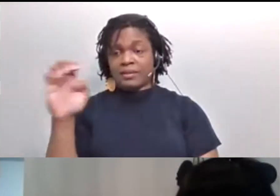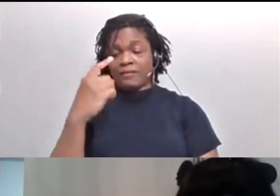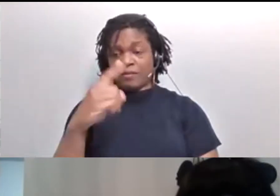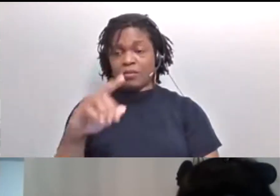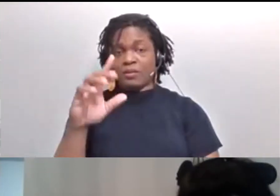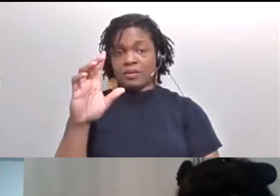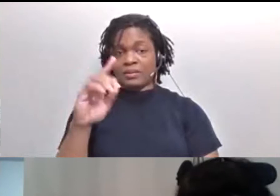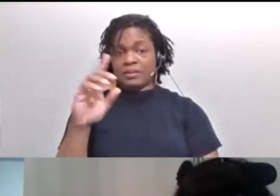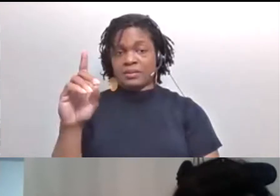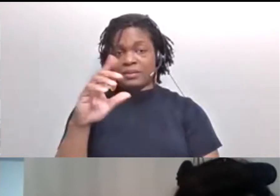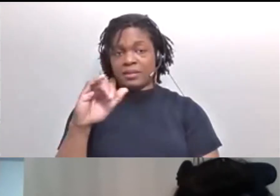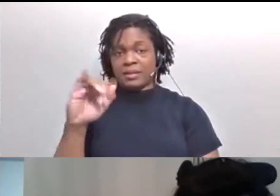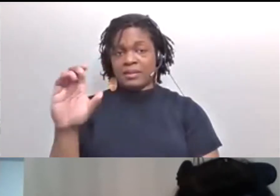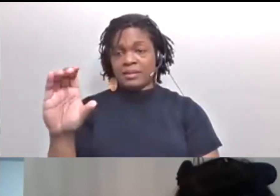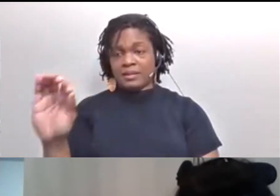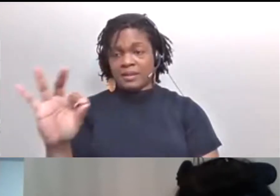Does that make sense?